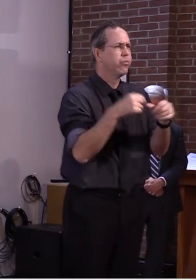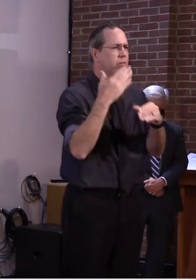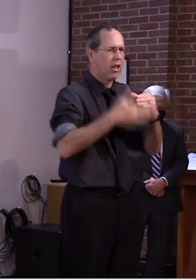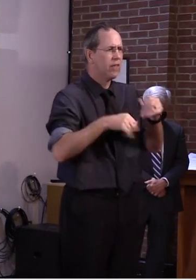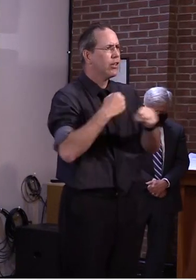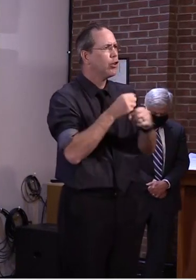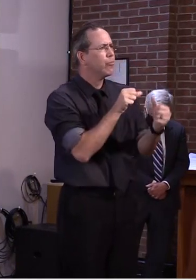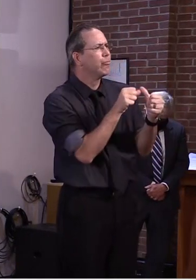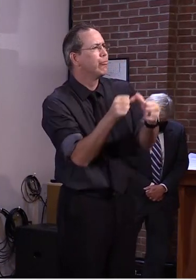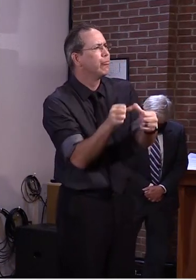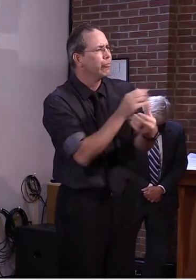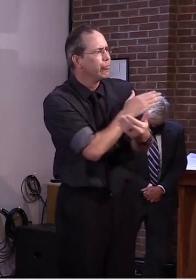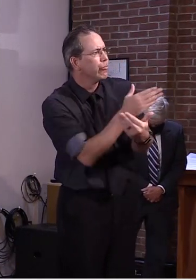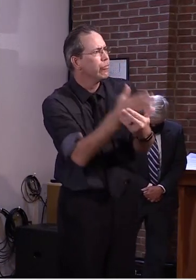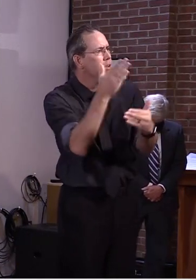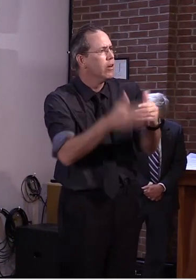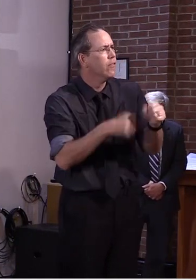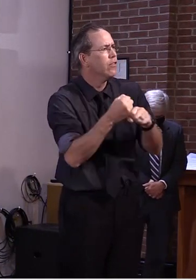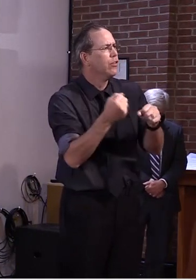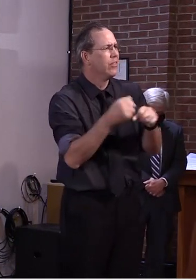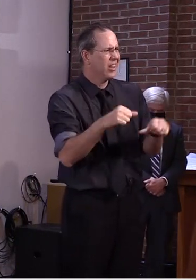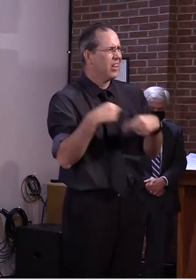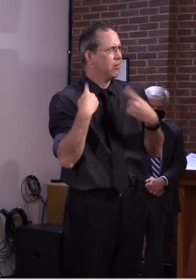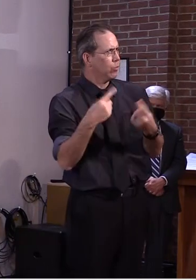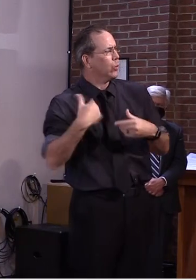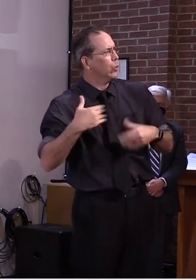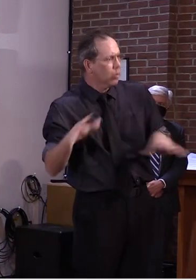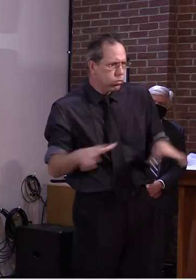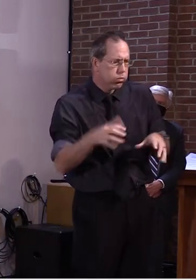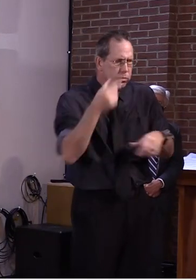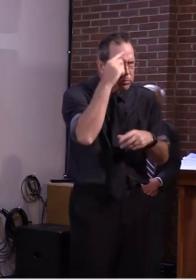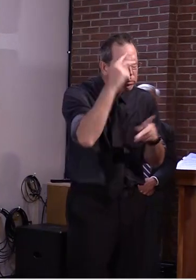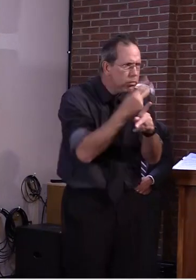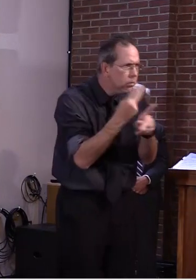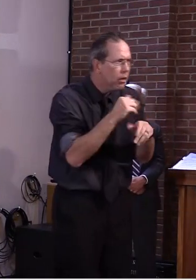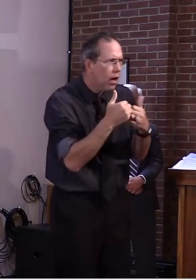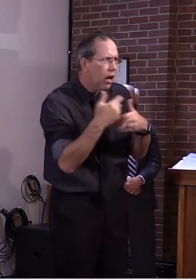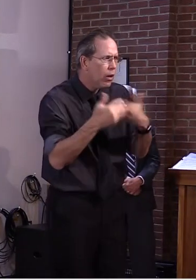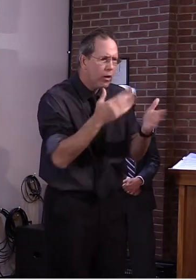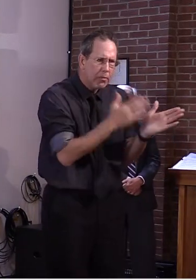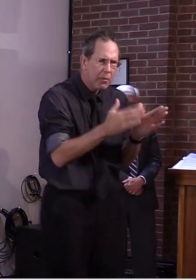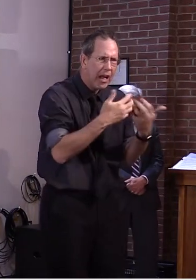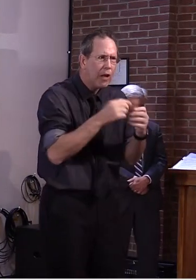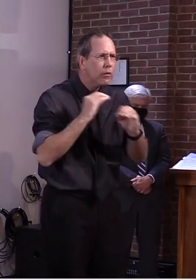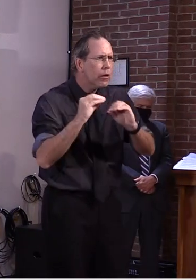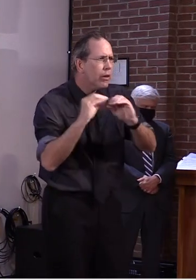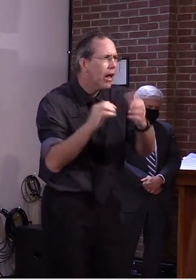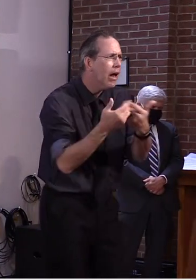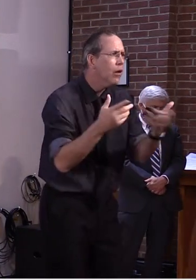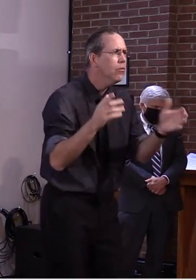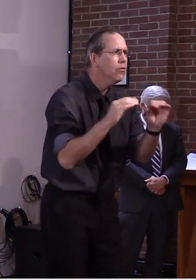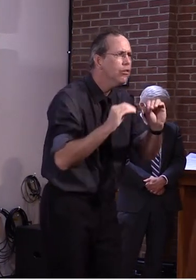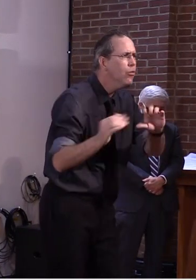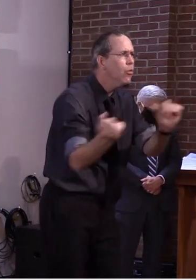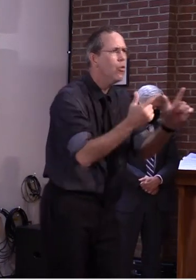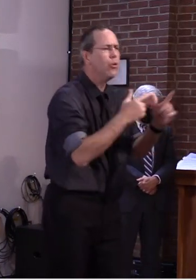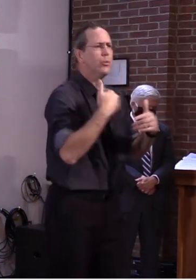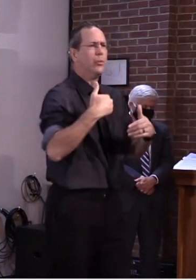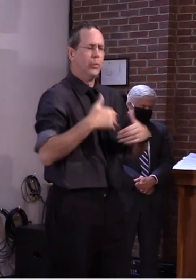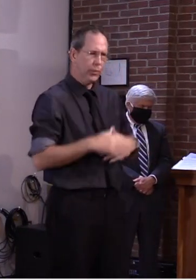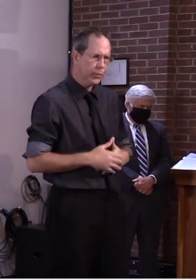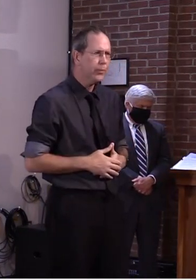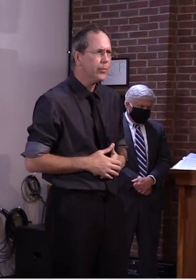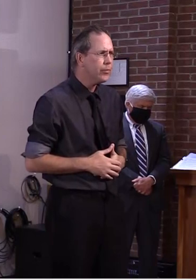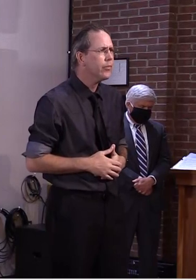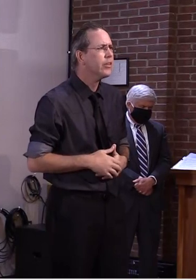remote learning plans for all students. This was very challenging work and highlighted issues of equal opportunity that no